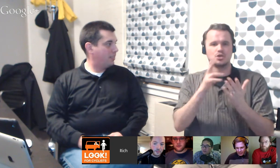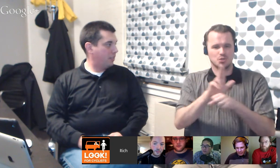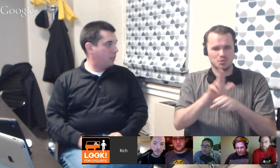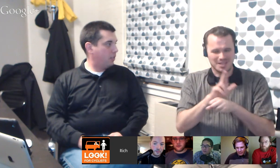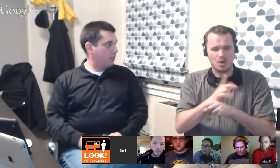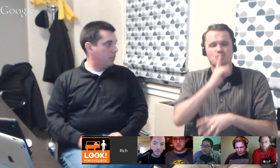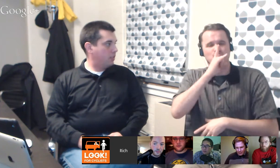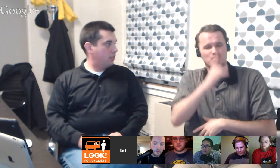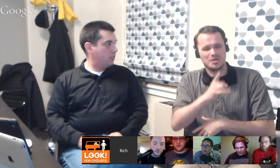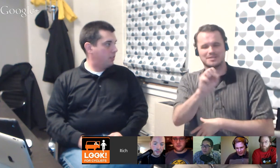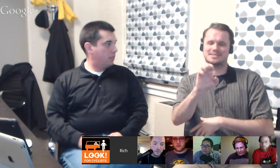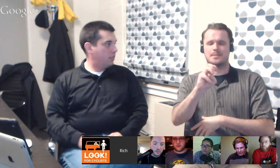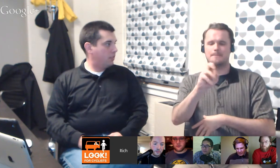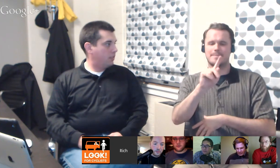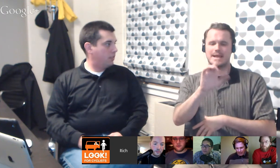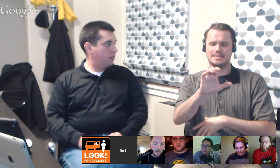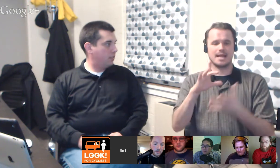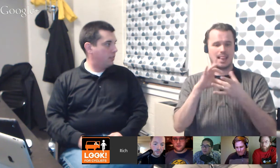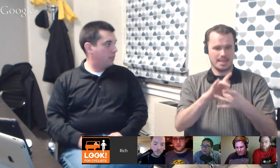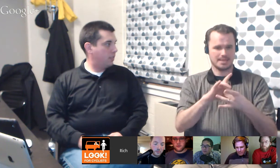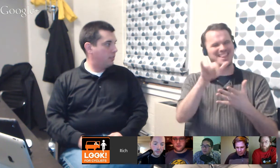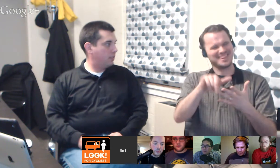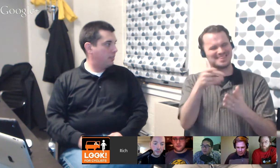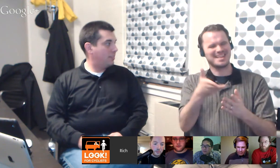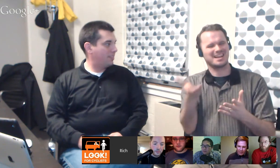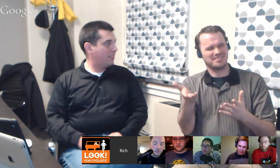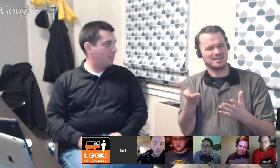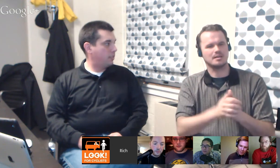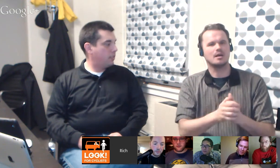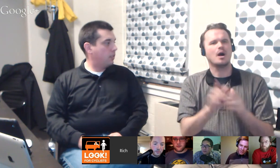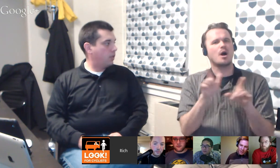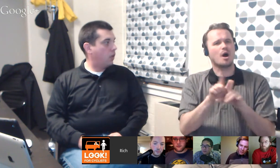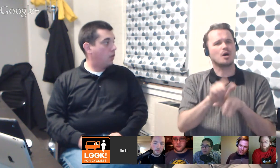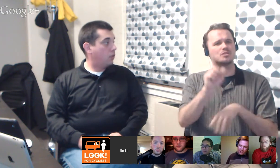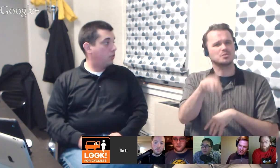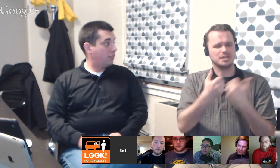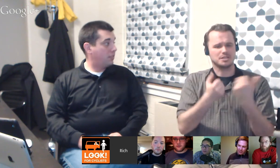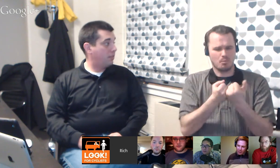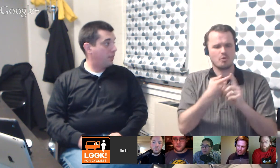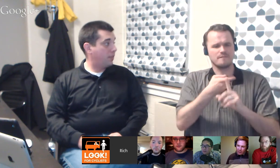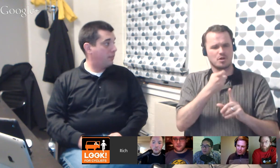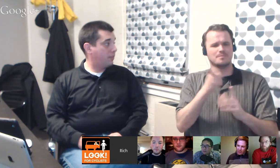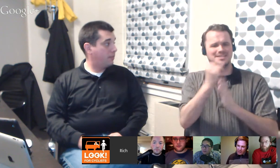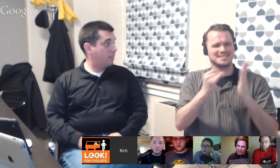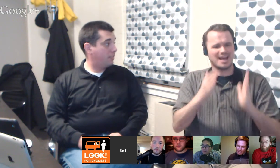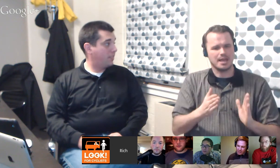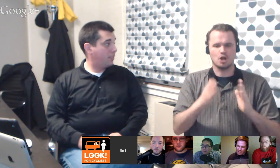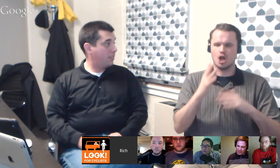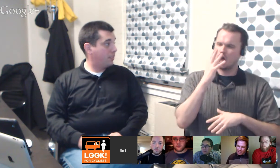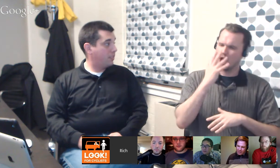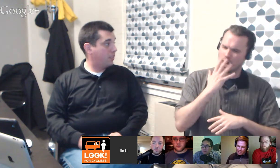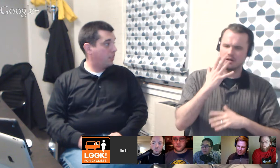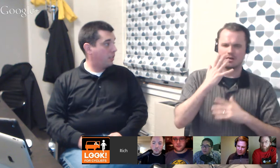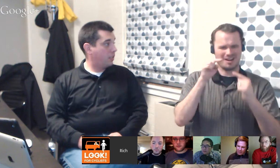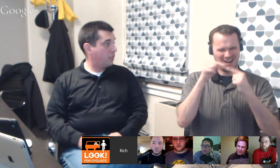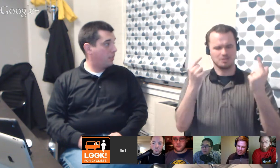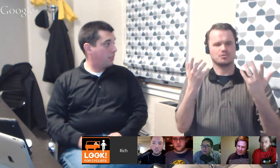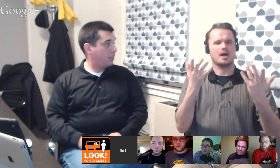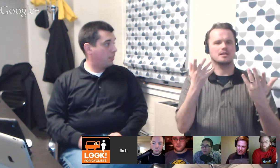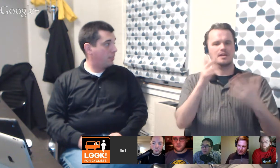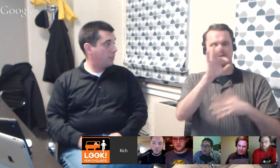semantic links and all that kind of thing. But you also need buy-in from your designers. You know, the color contrast and you know,